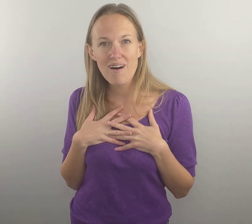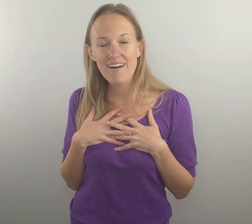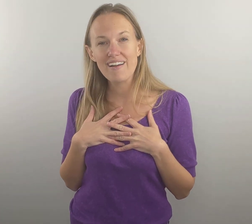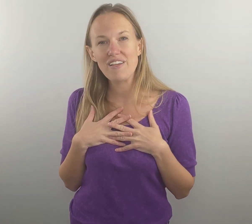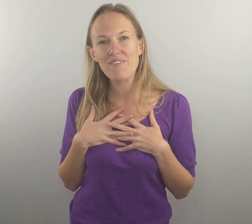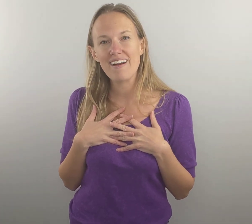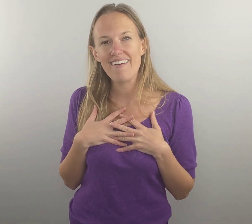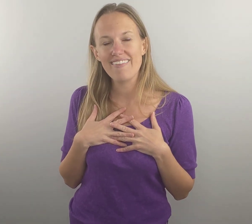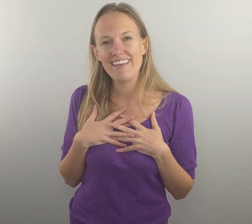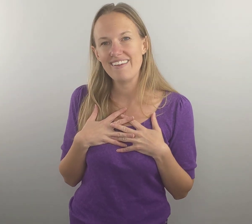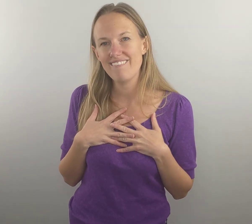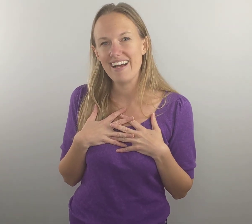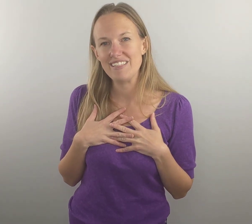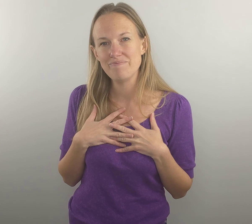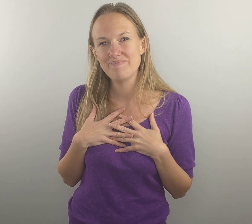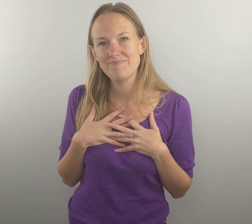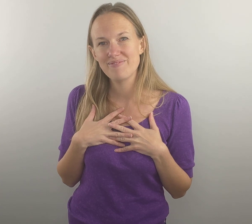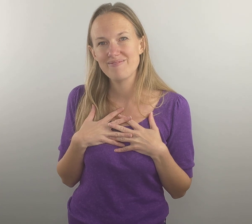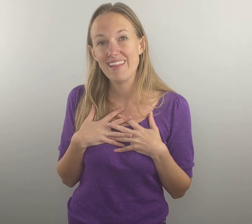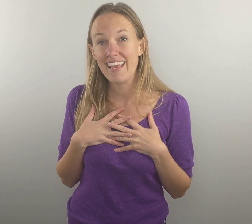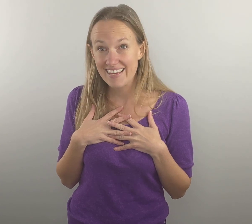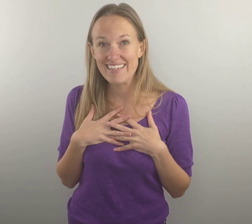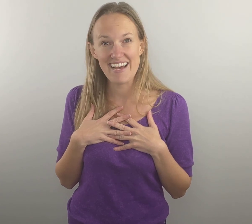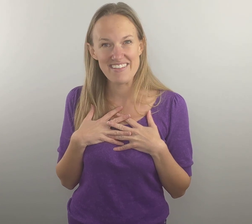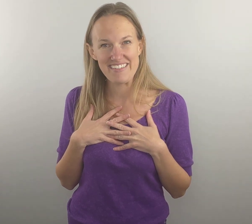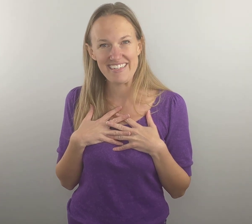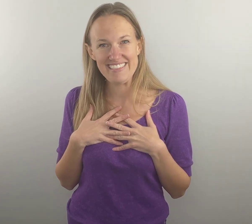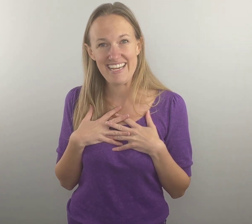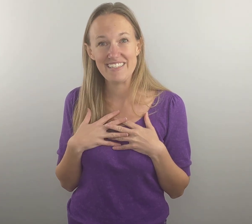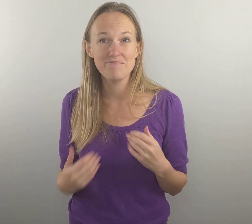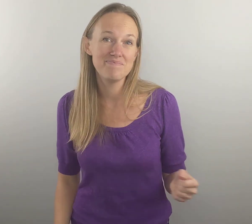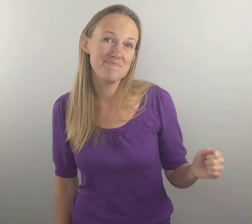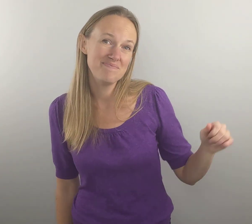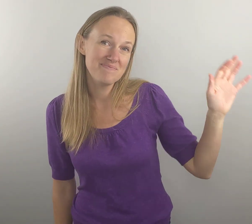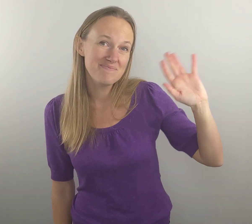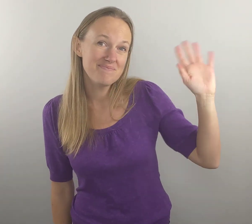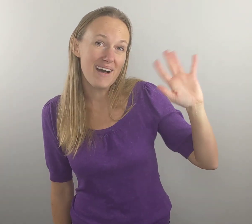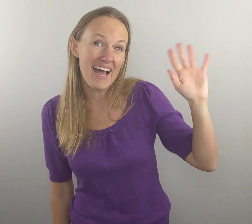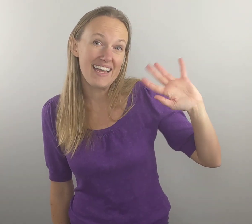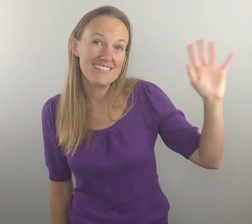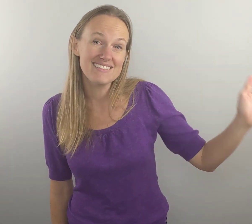are healthy and well and having a great day. Bye.